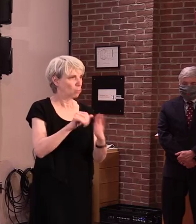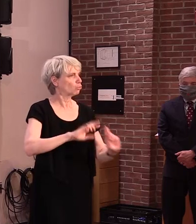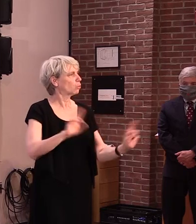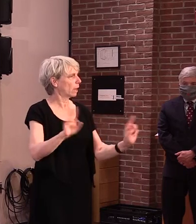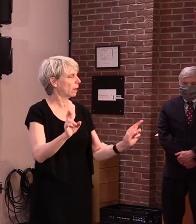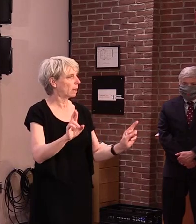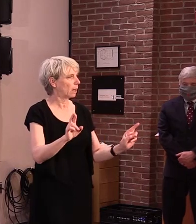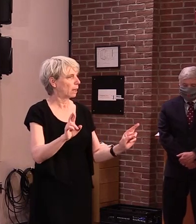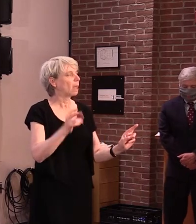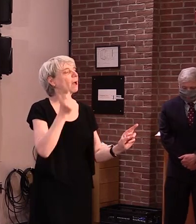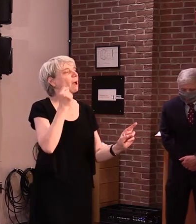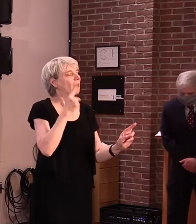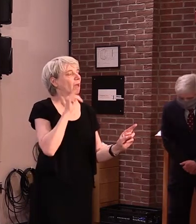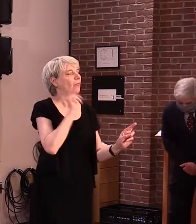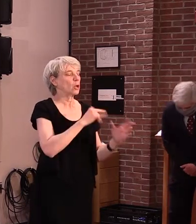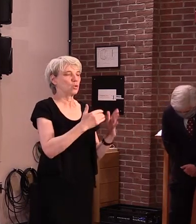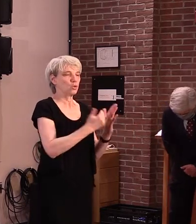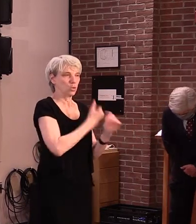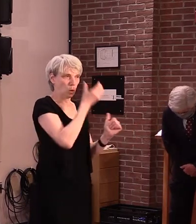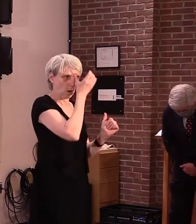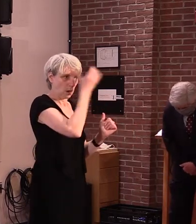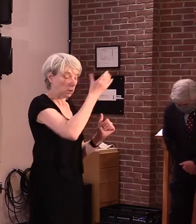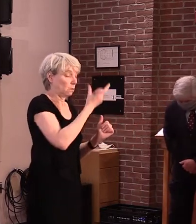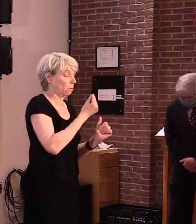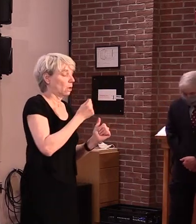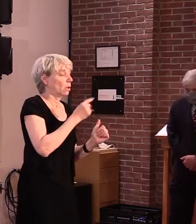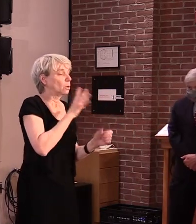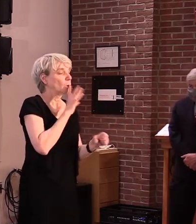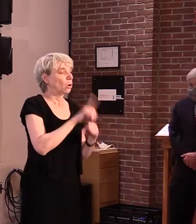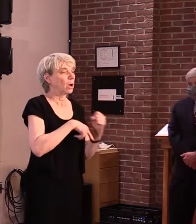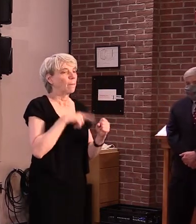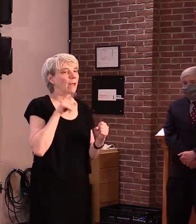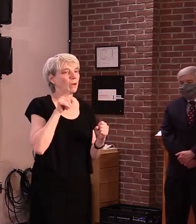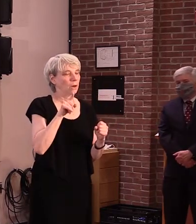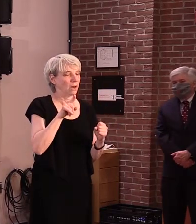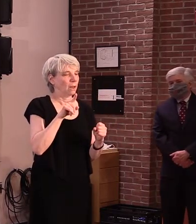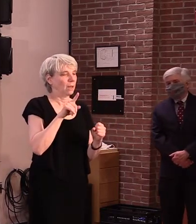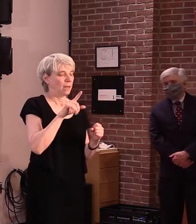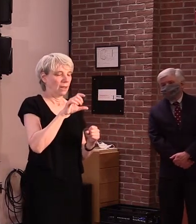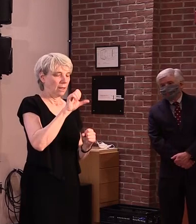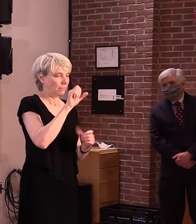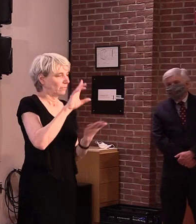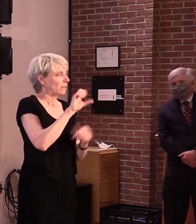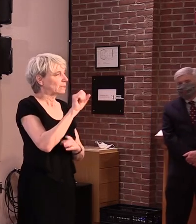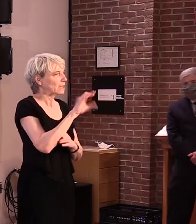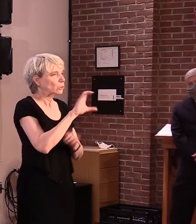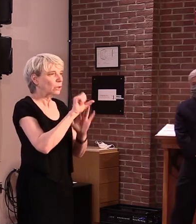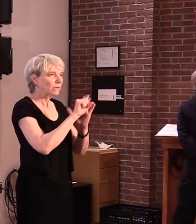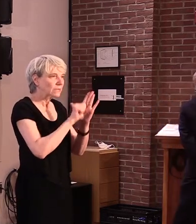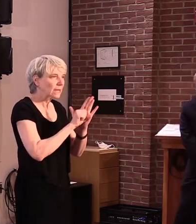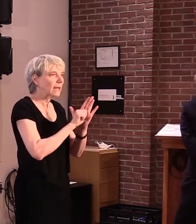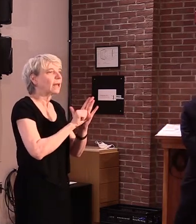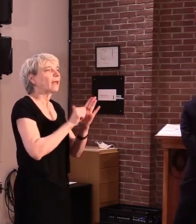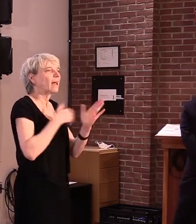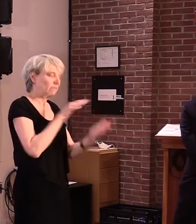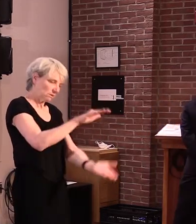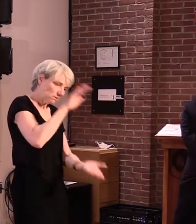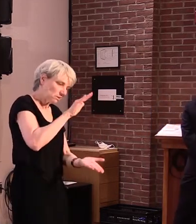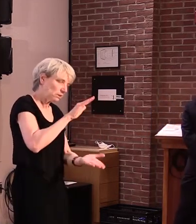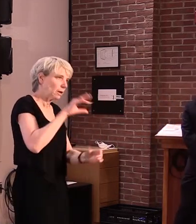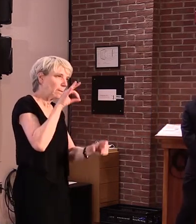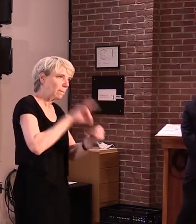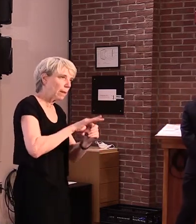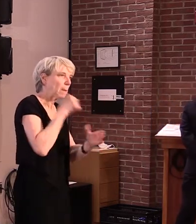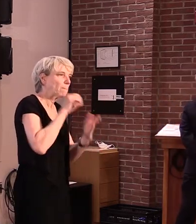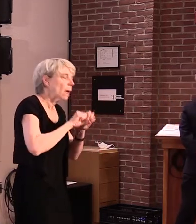we're talking about is actually to mail ballots to every single voter in Vermont, which is fine if we